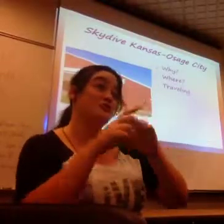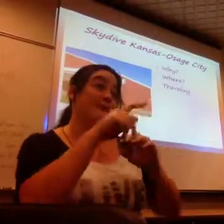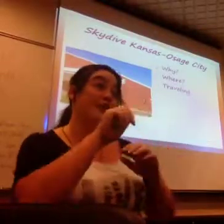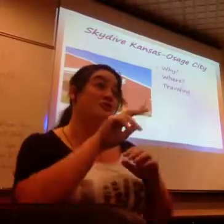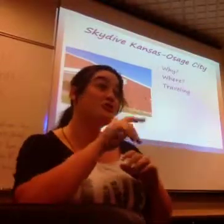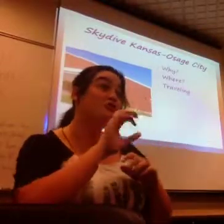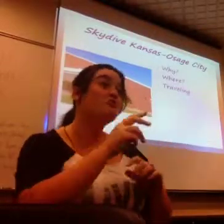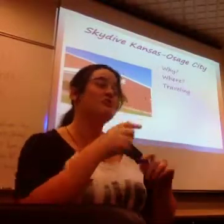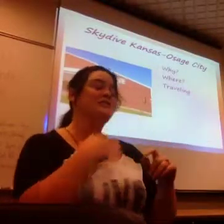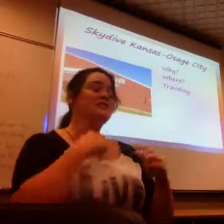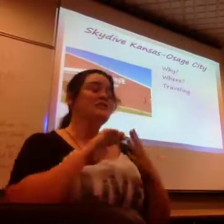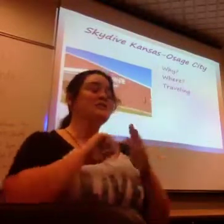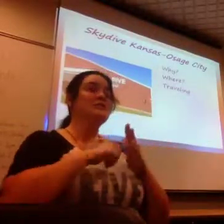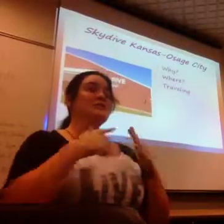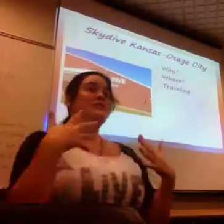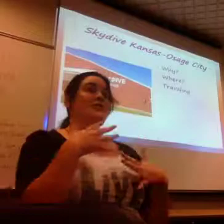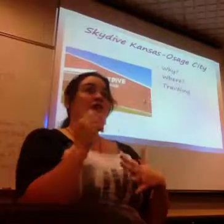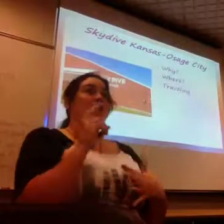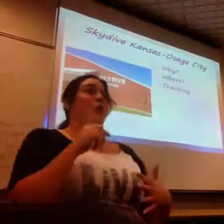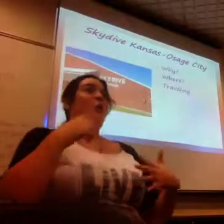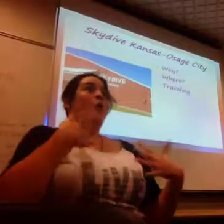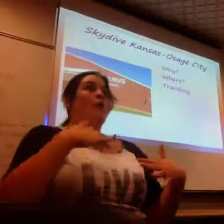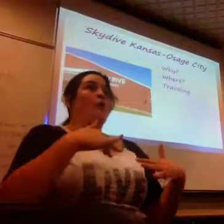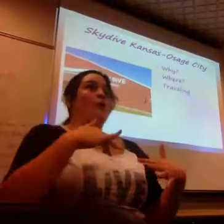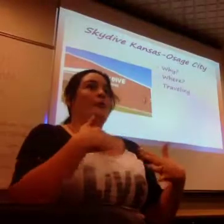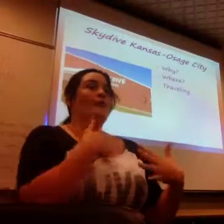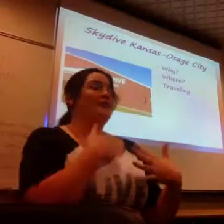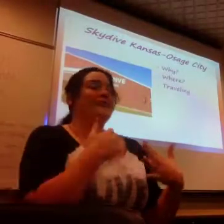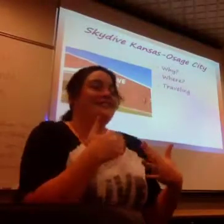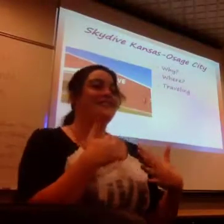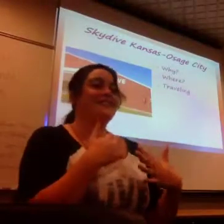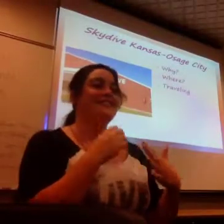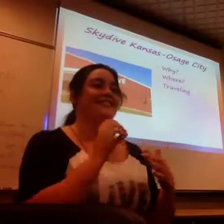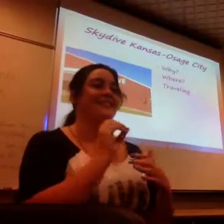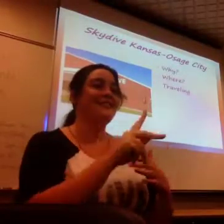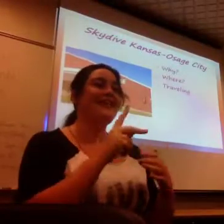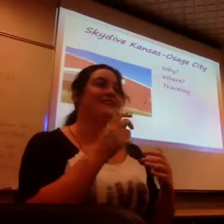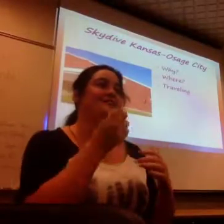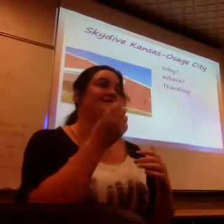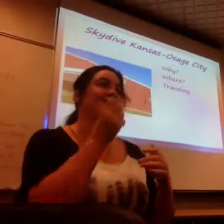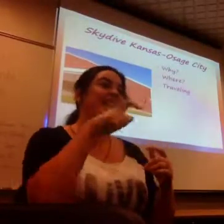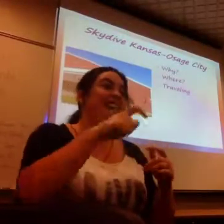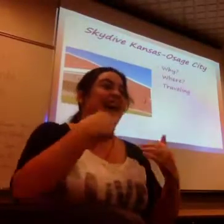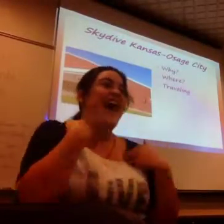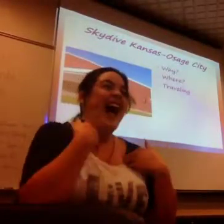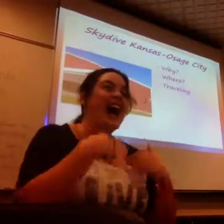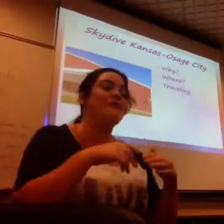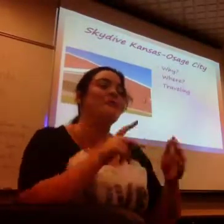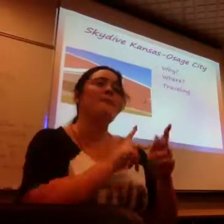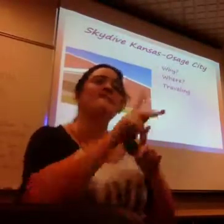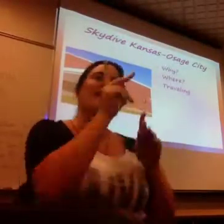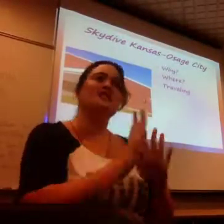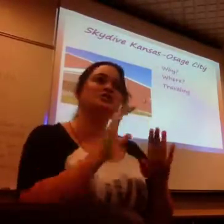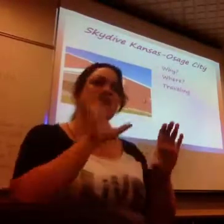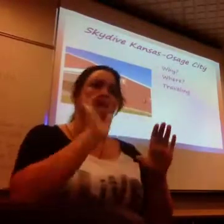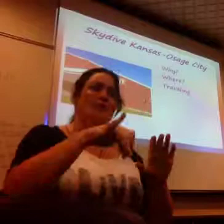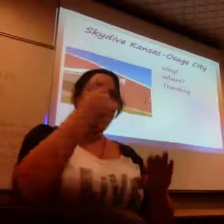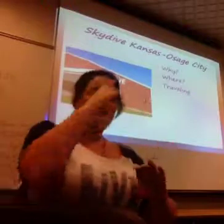I freaked out because I was like, okay, no, we need to have a professional do that. But anyways, well, worked out. So you go